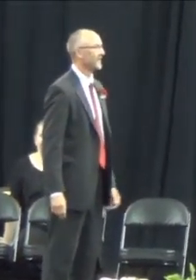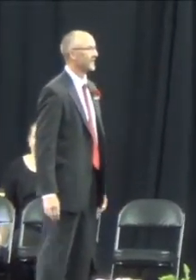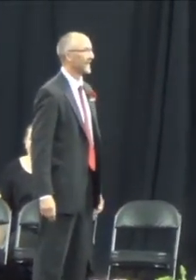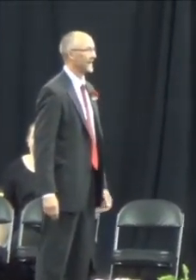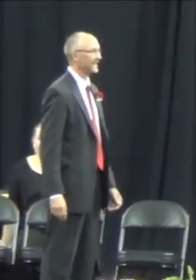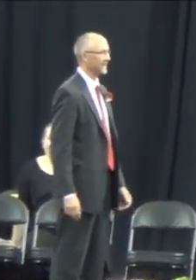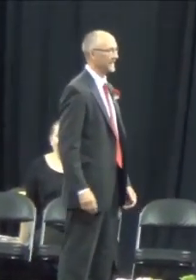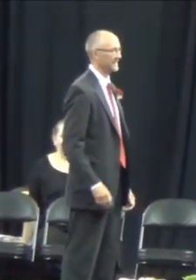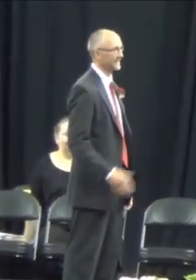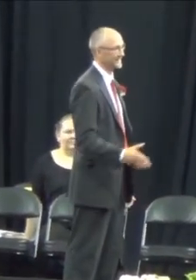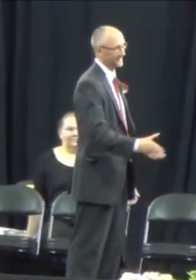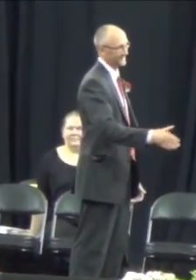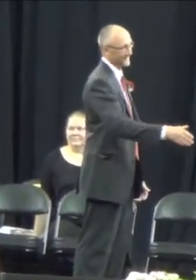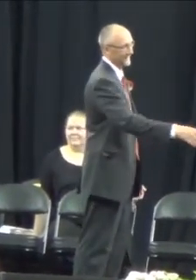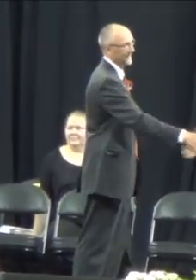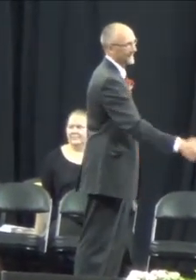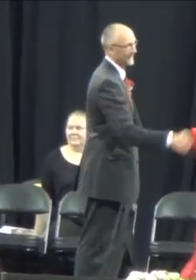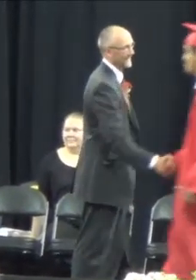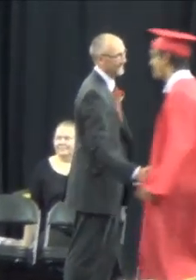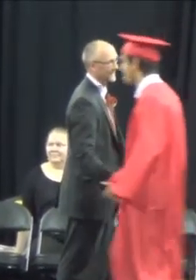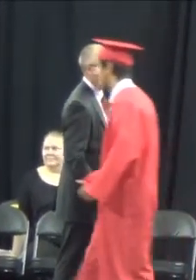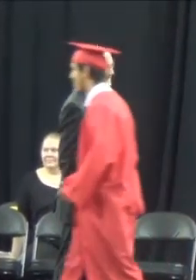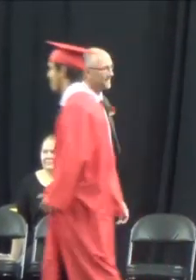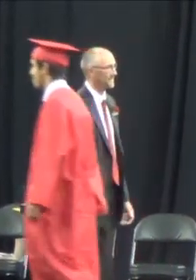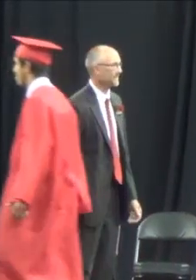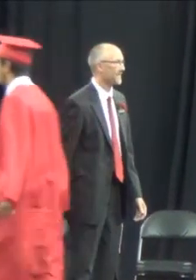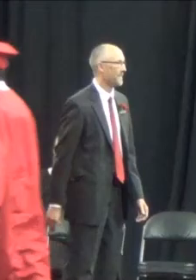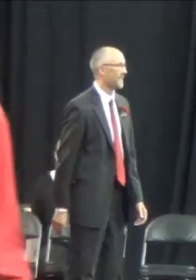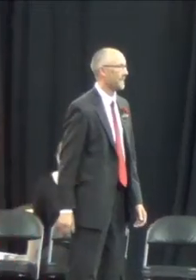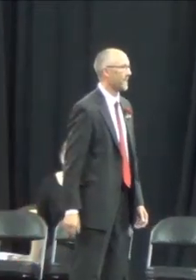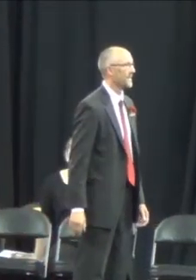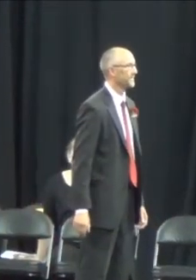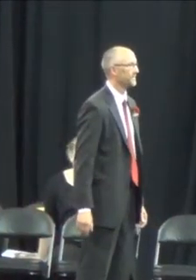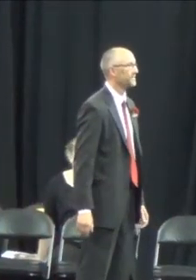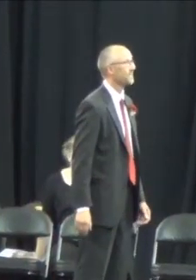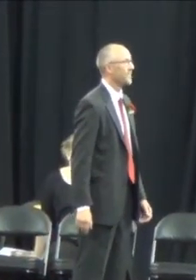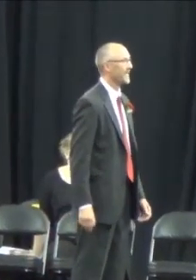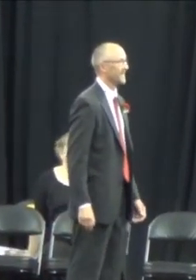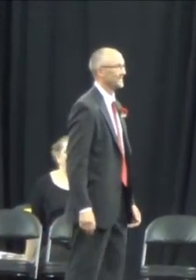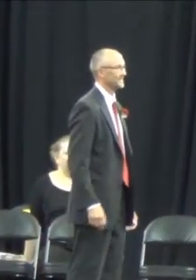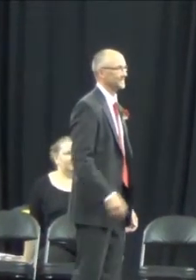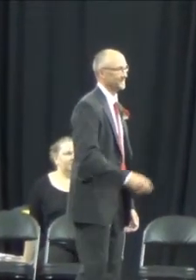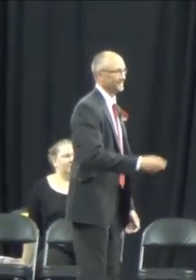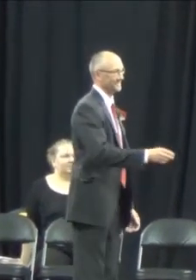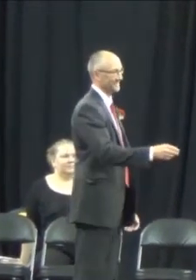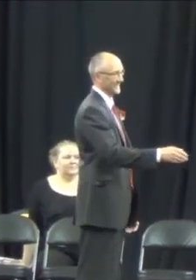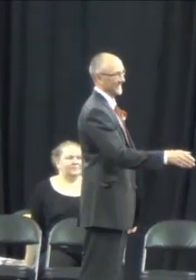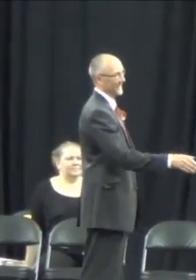Savannah, join Lynn, peace.